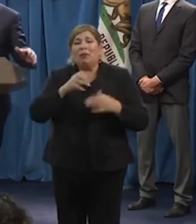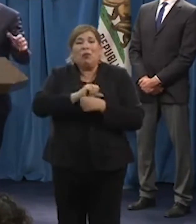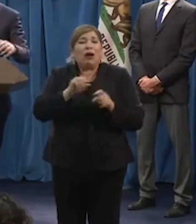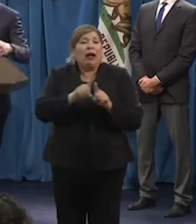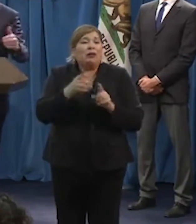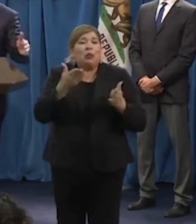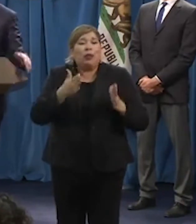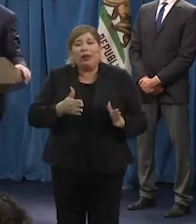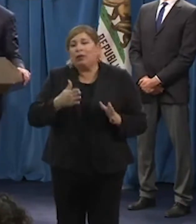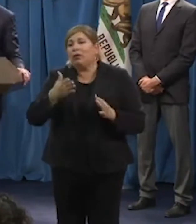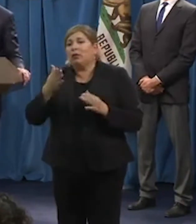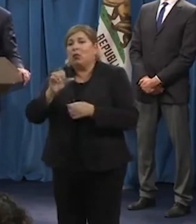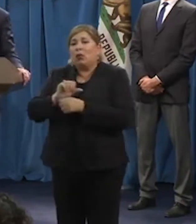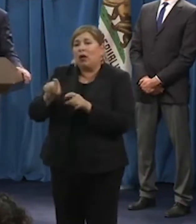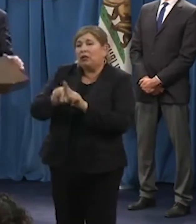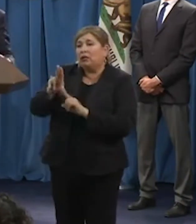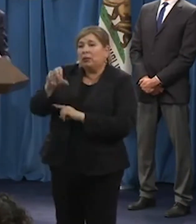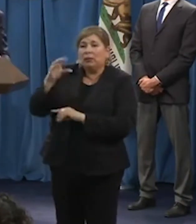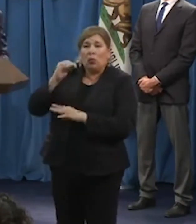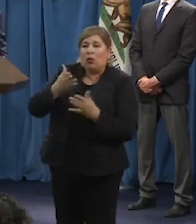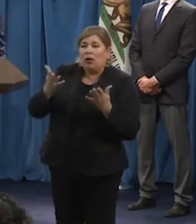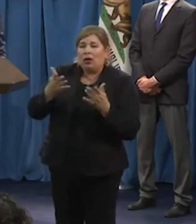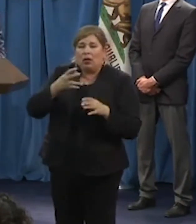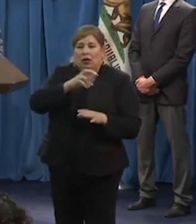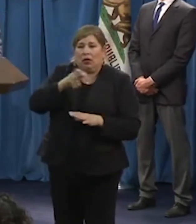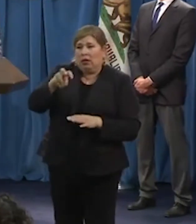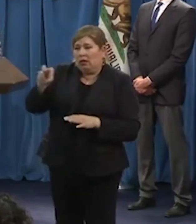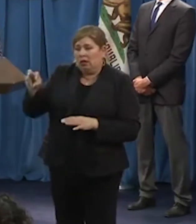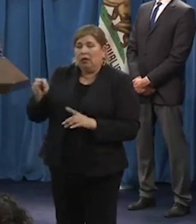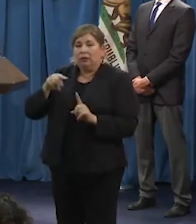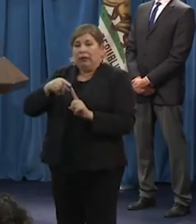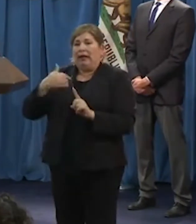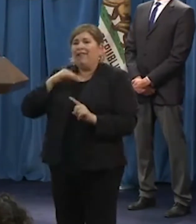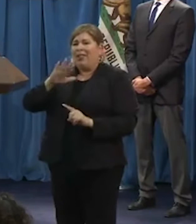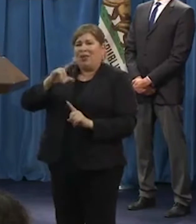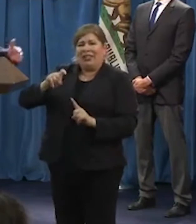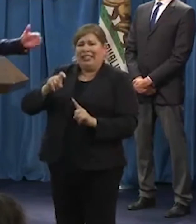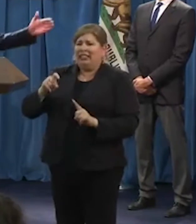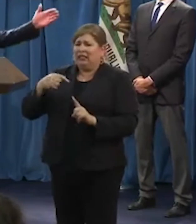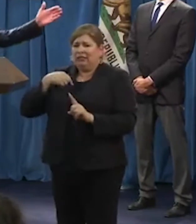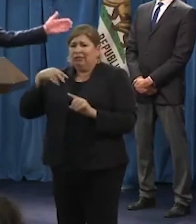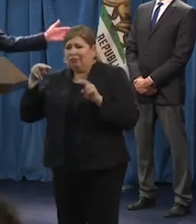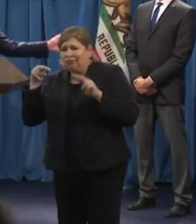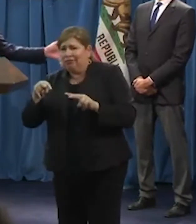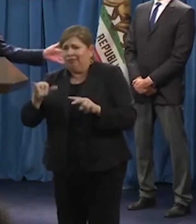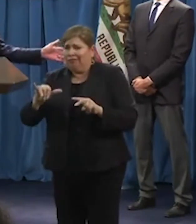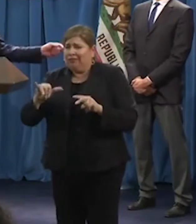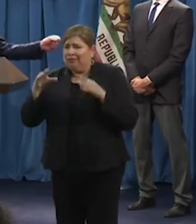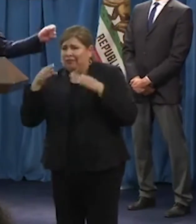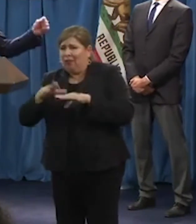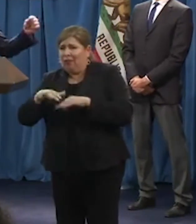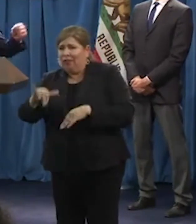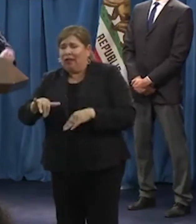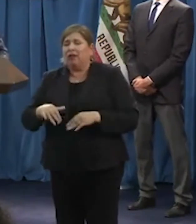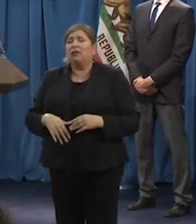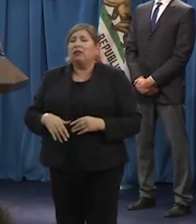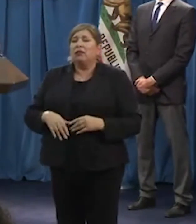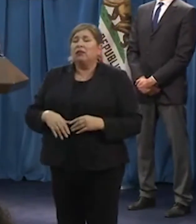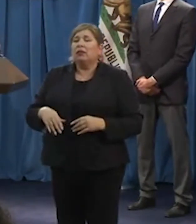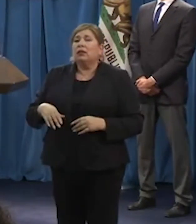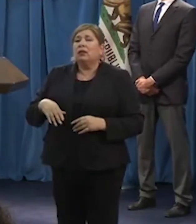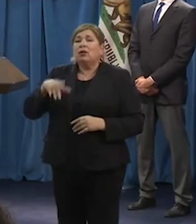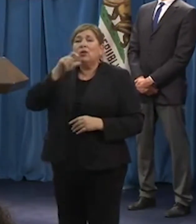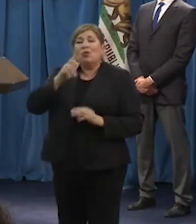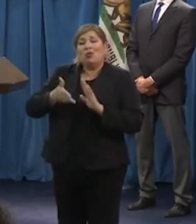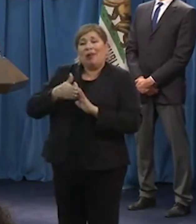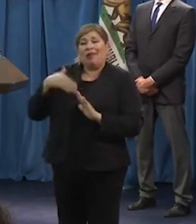there. Those are the folks that we are most sensitive to in terms of needs. And we have Lenny Mendonca here, who runs our